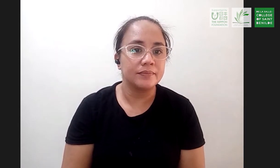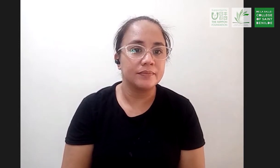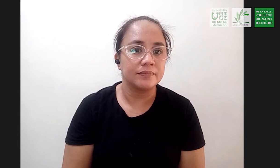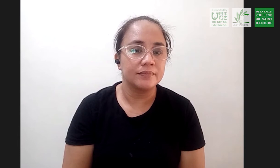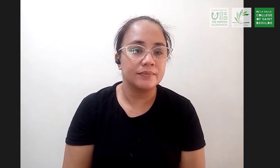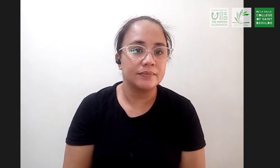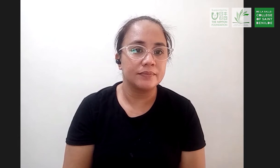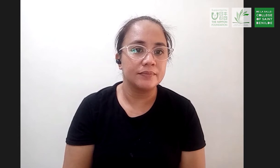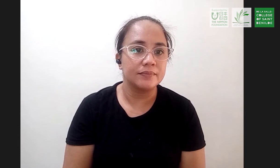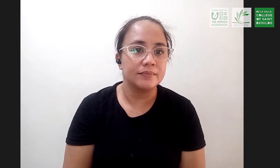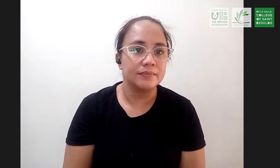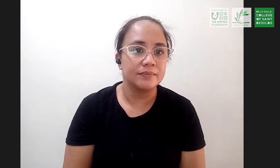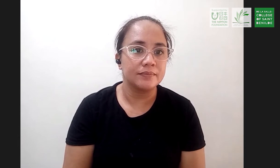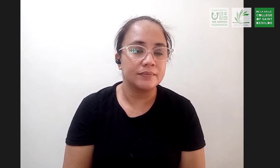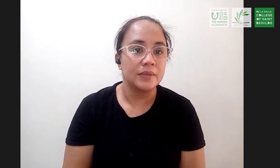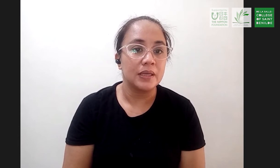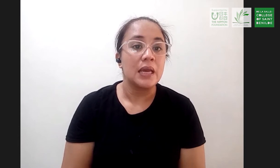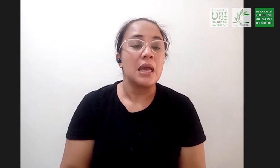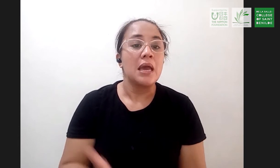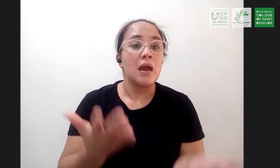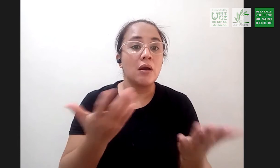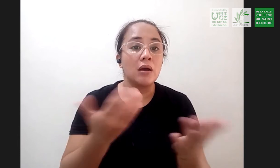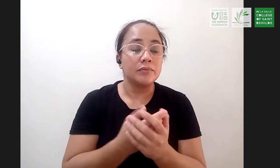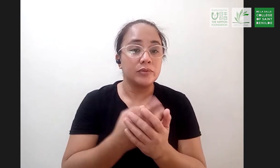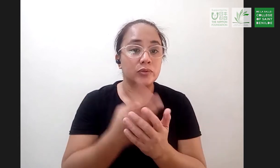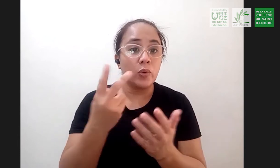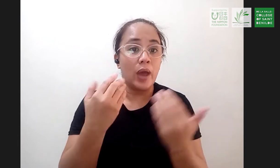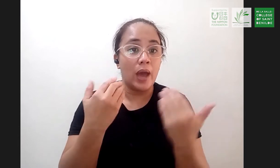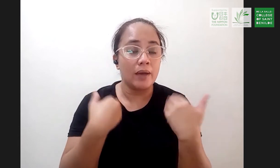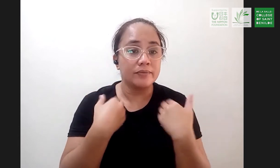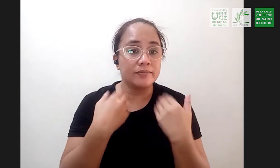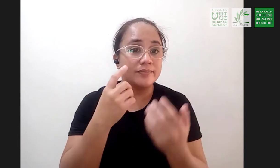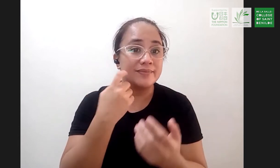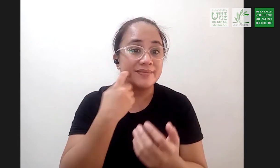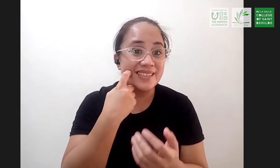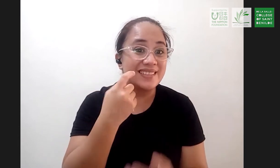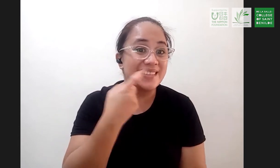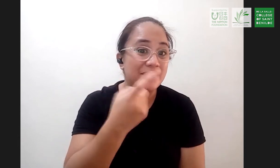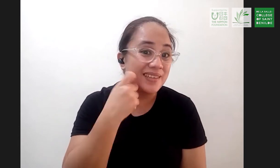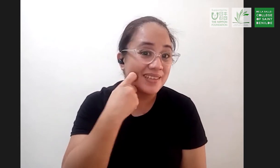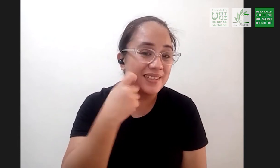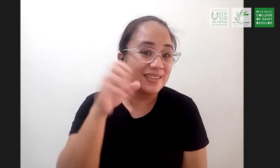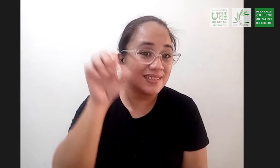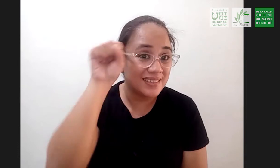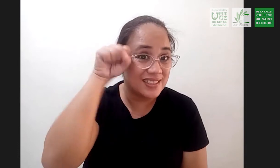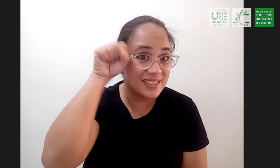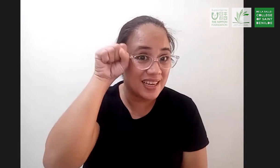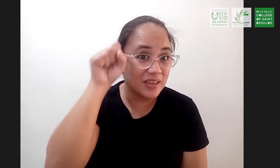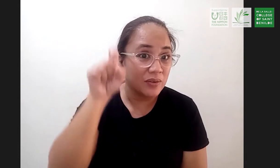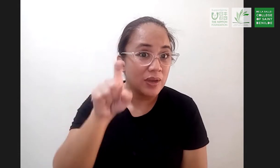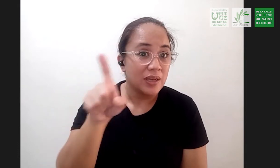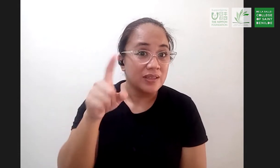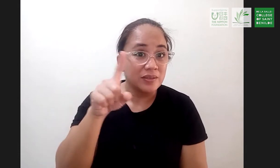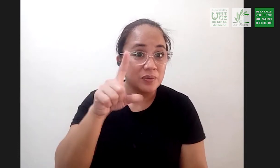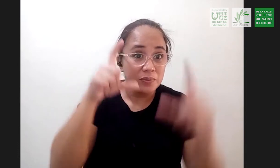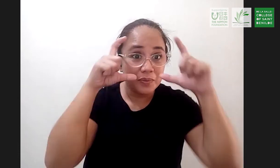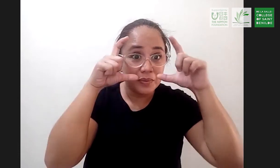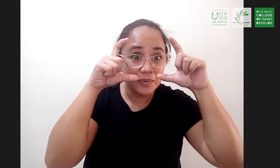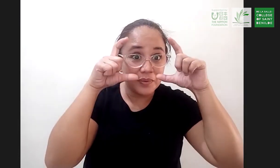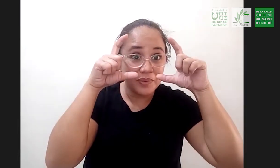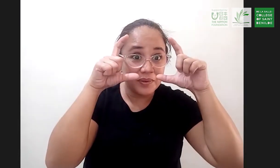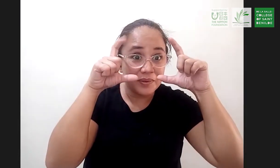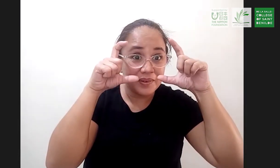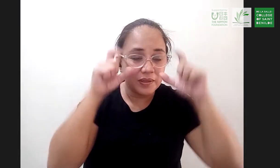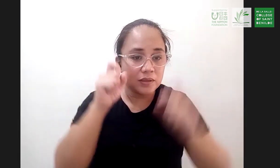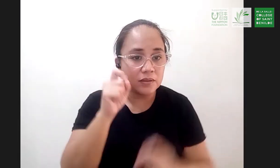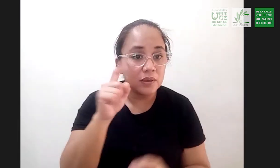Okay, and then it makes sense to have what Jacques had. Question is expressed through raising the